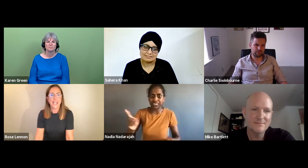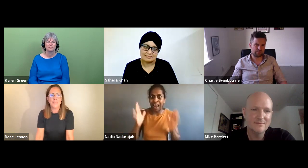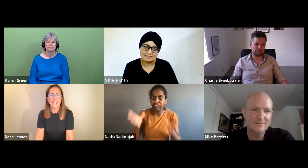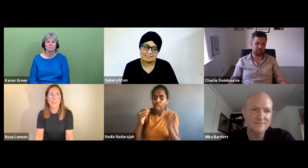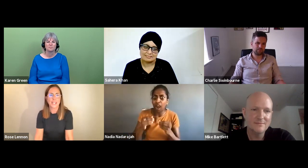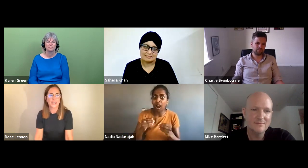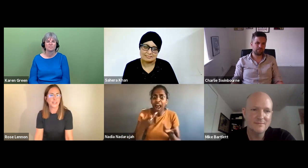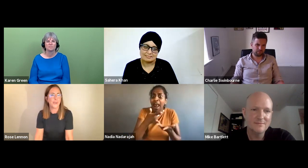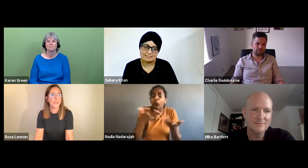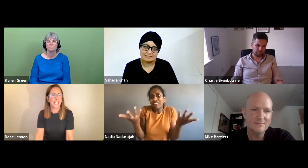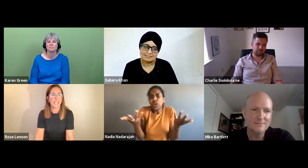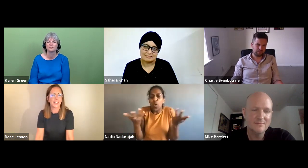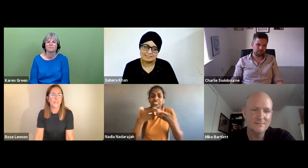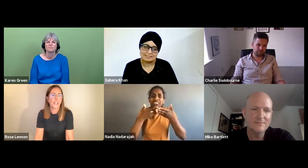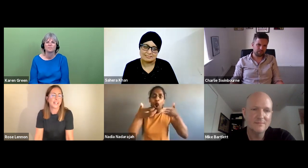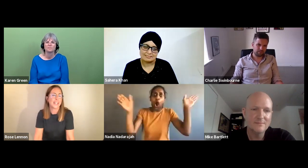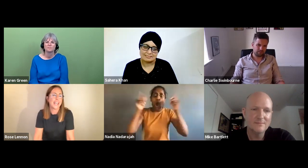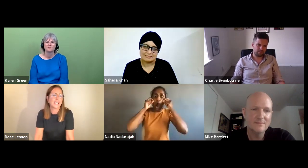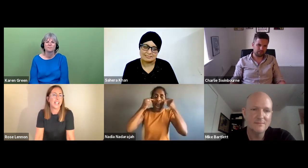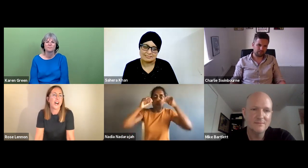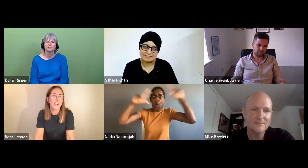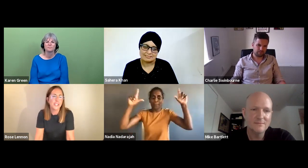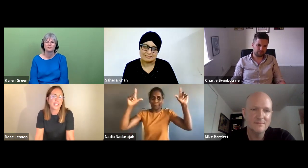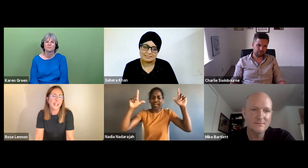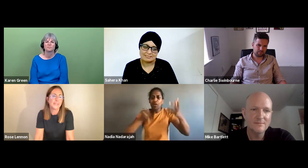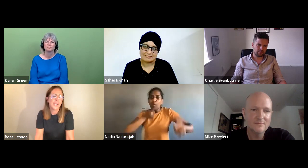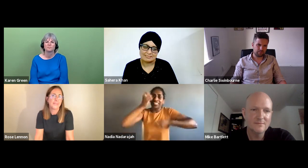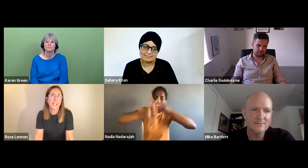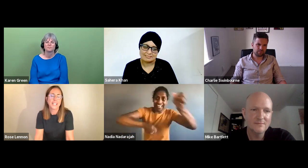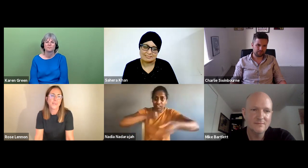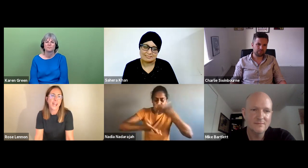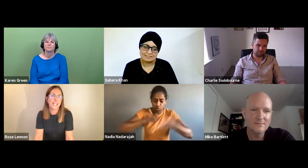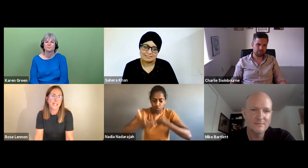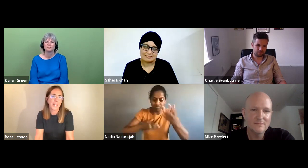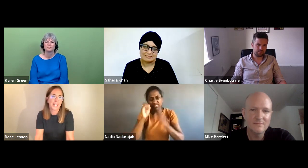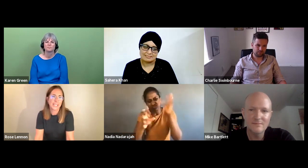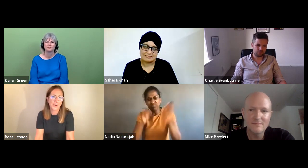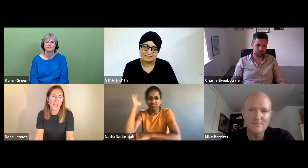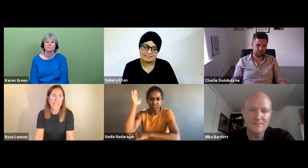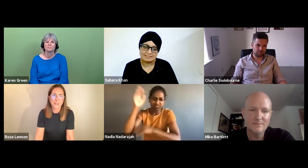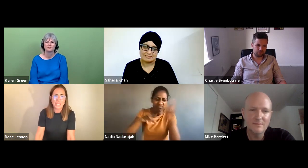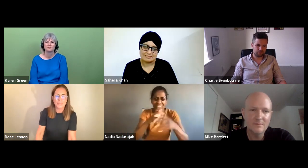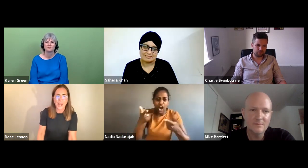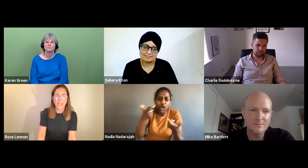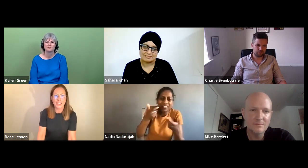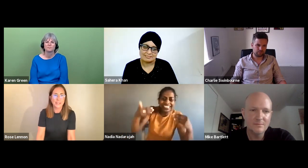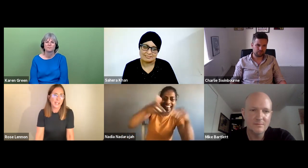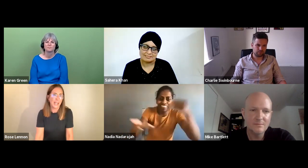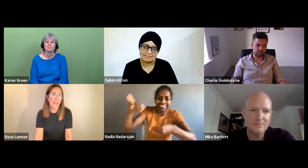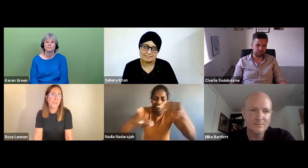accept things better through comedy. They don't feel like they're there to learn. It kind of raises awareness, but in a quite discreet way, and